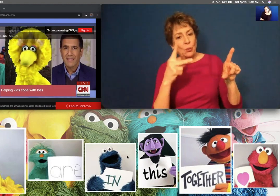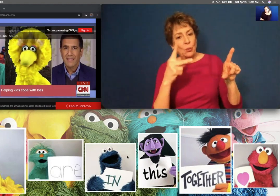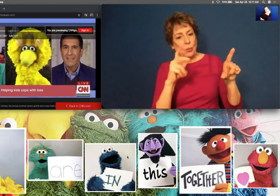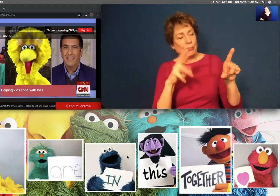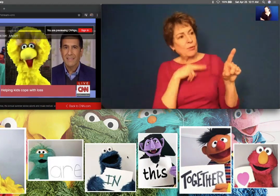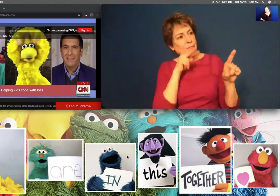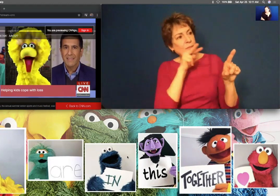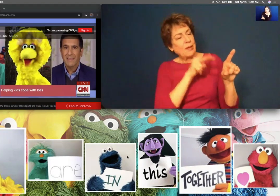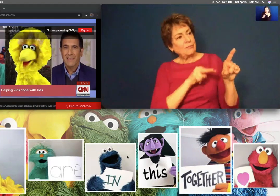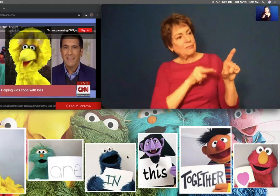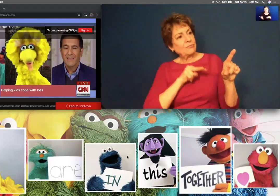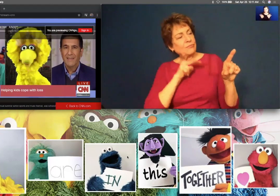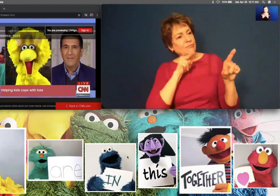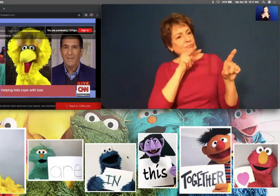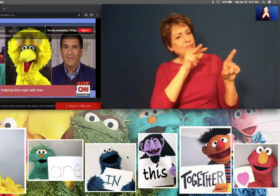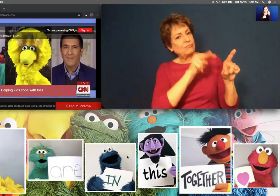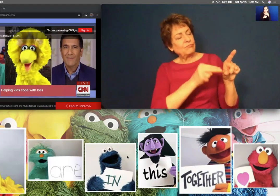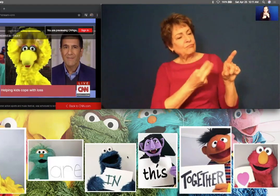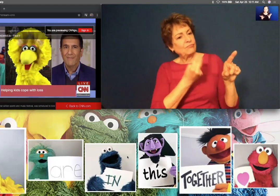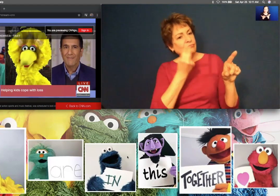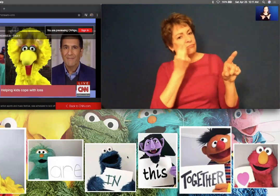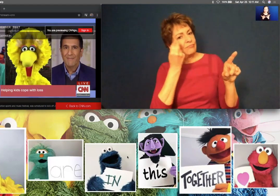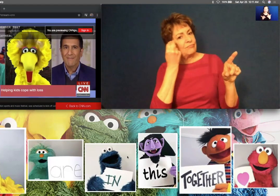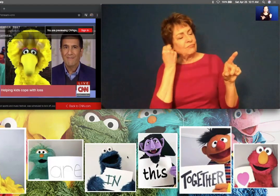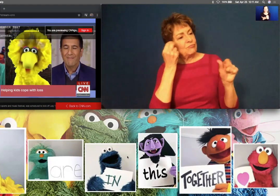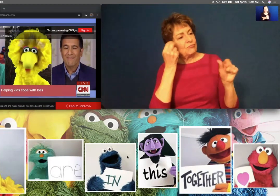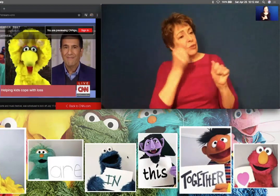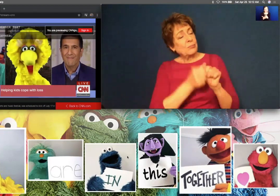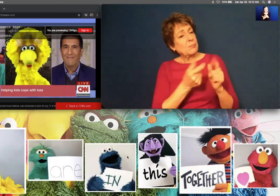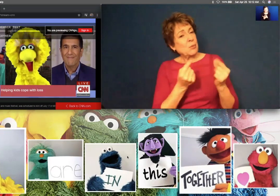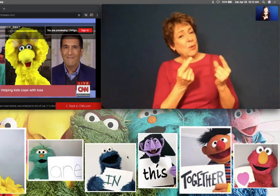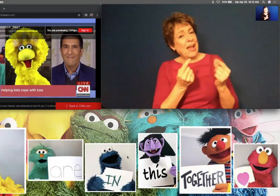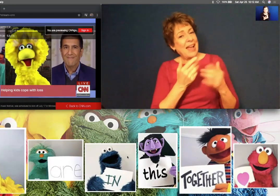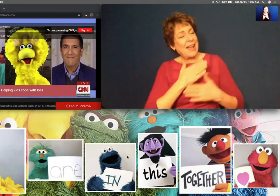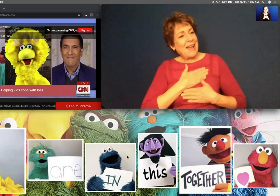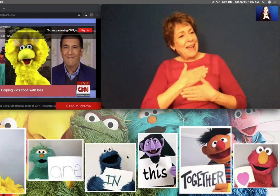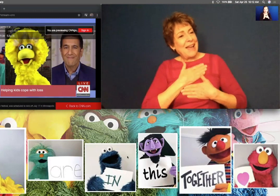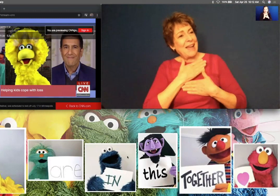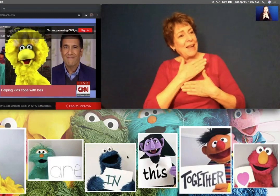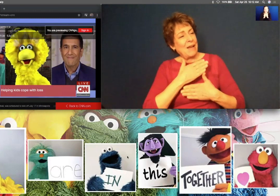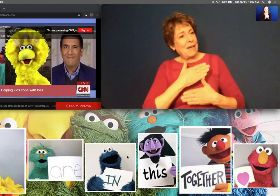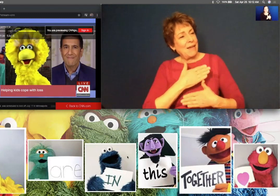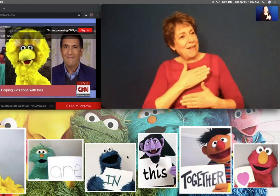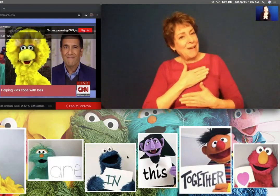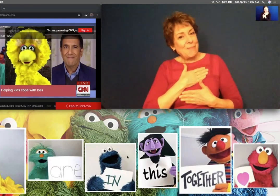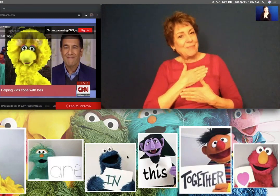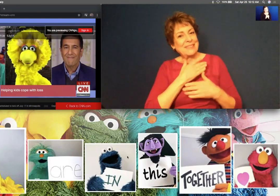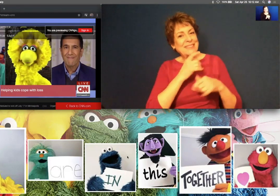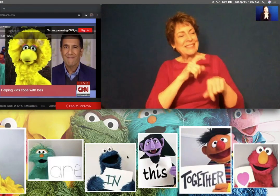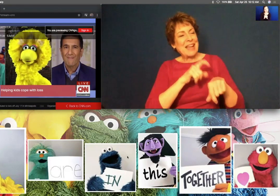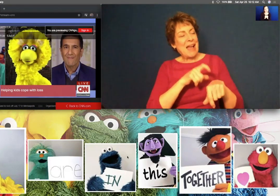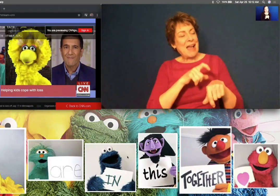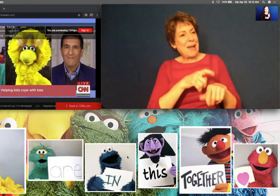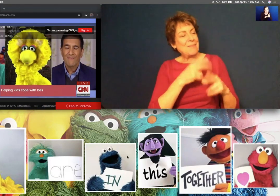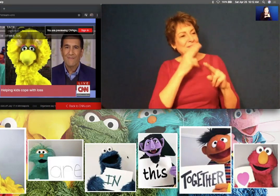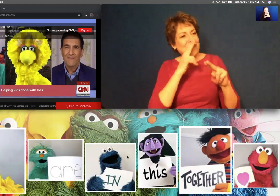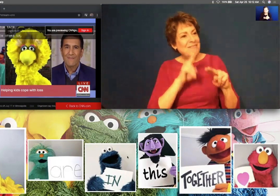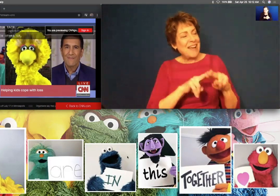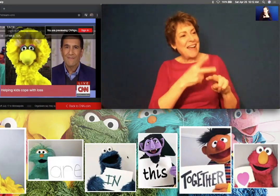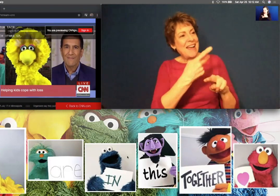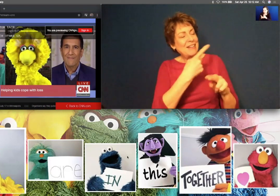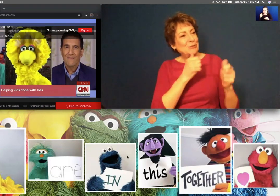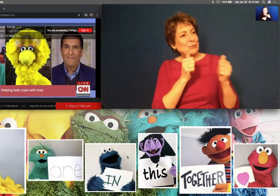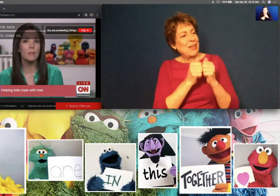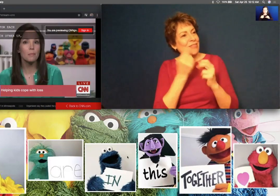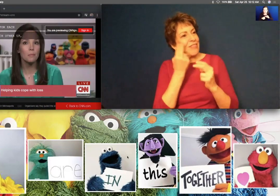to help and to care for each other and to lift each other up, you know? You're right, Big Bird. It's so important to take care of each other